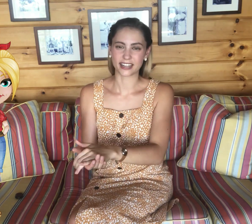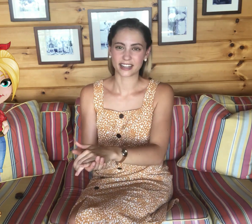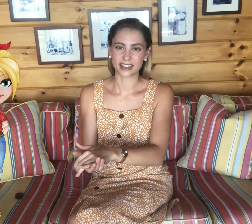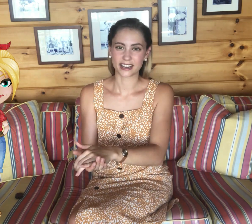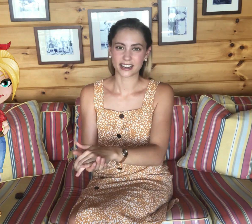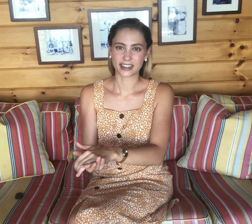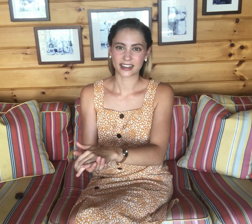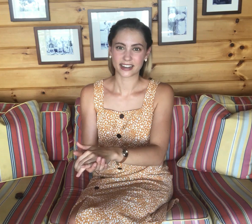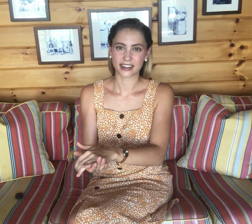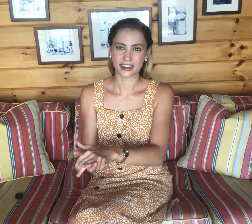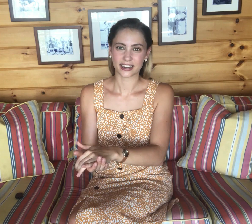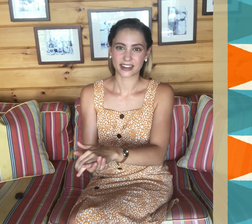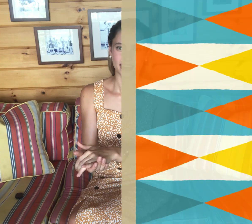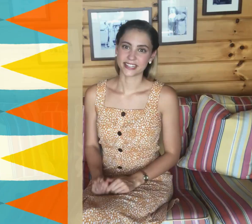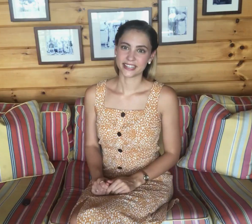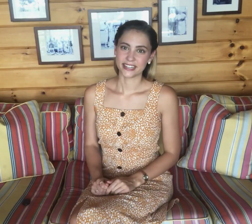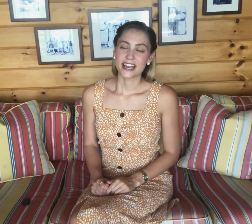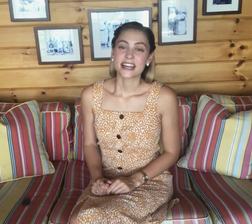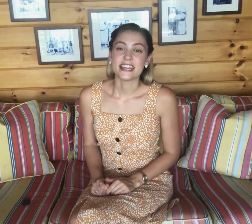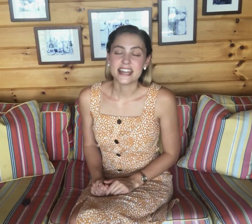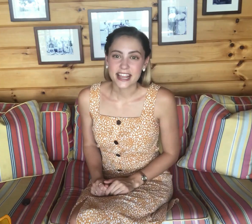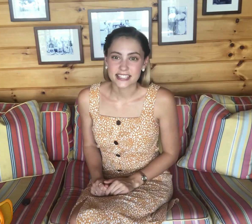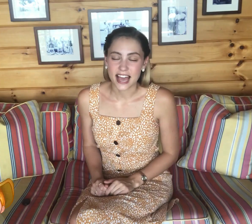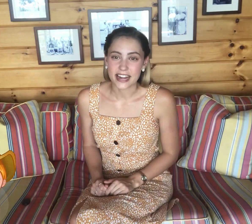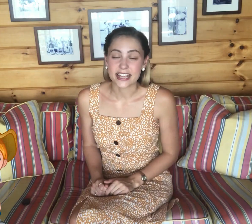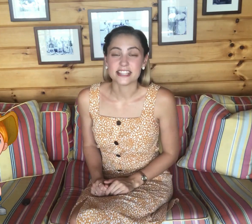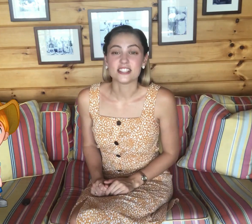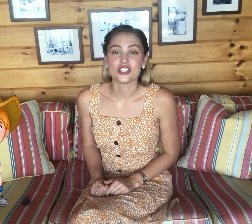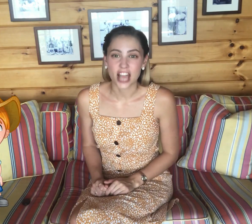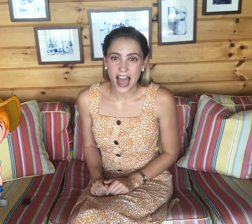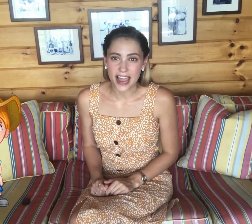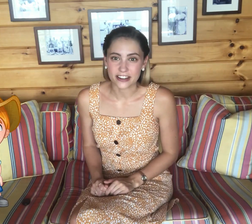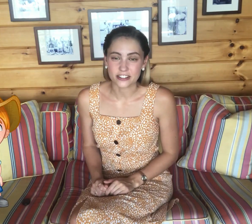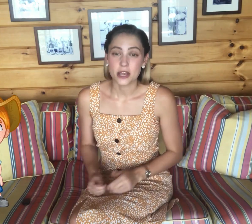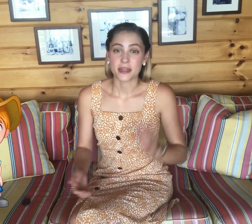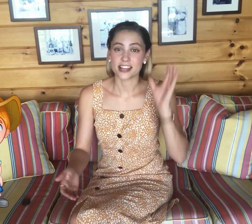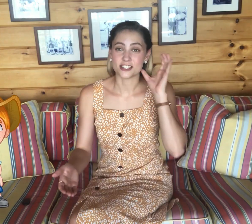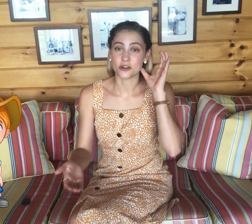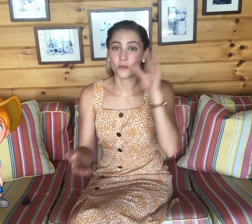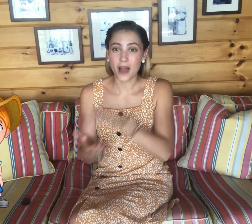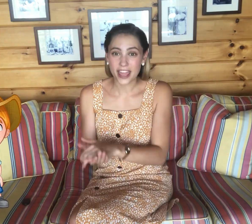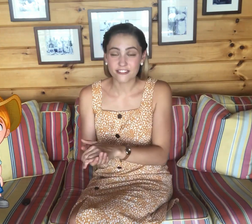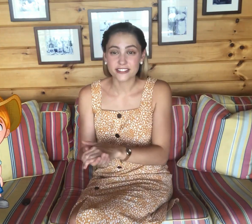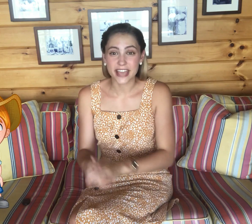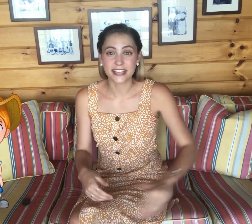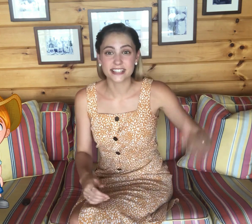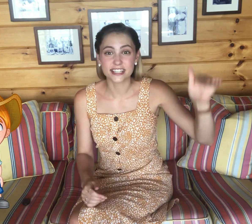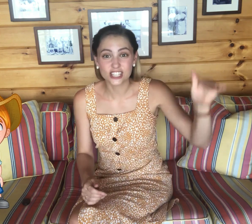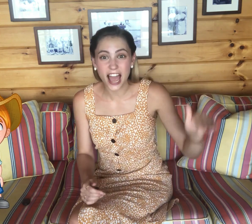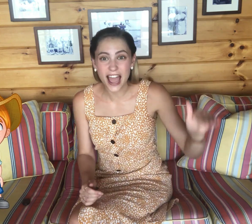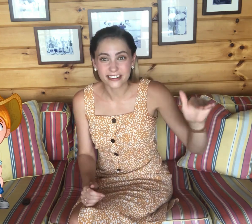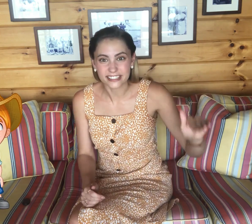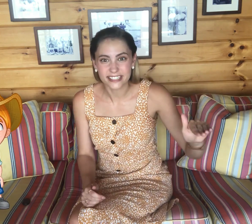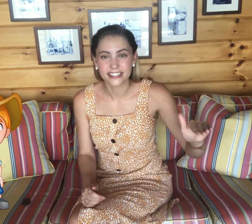dell. The next sign that you need to know is wife, the farmer's wife. So we know